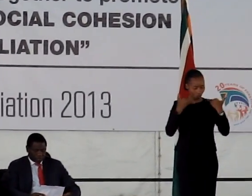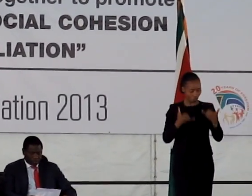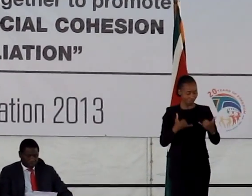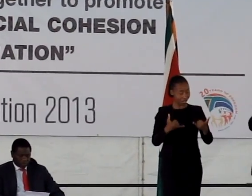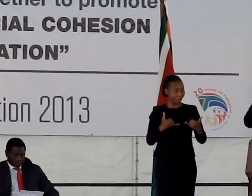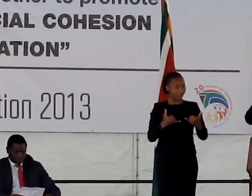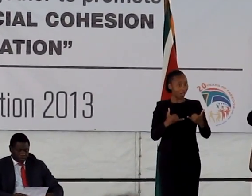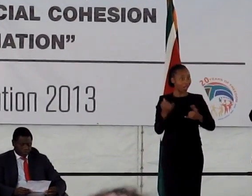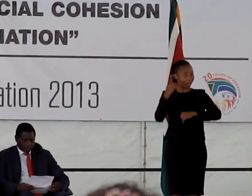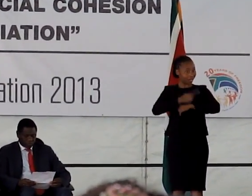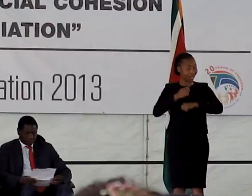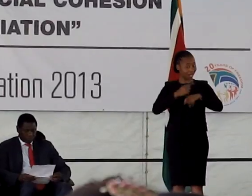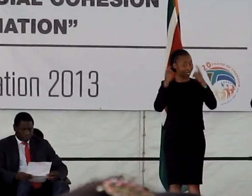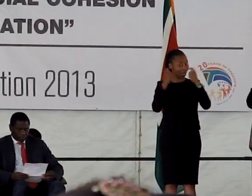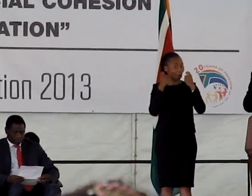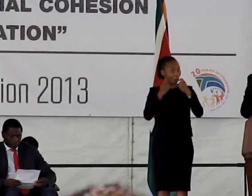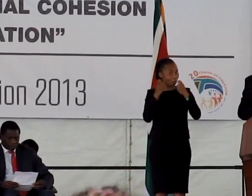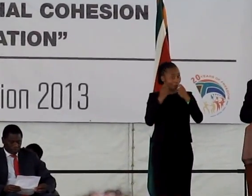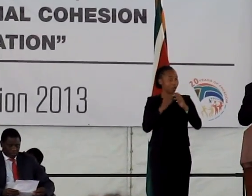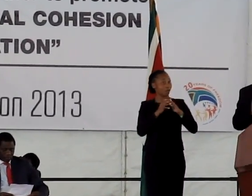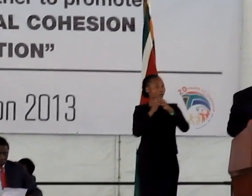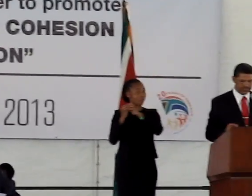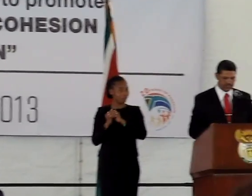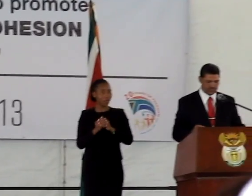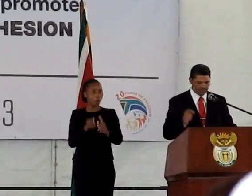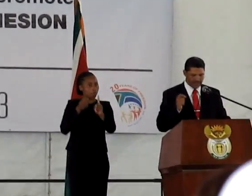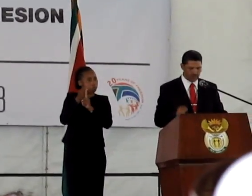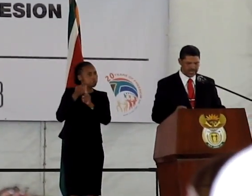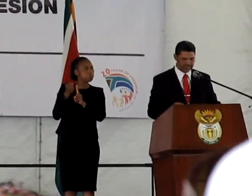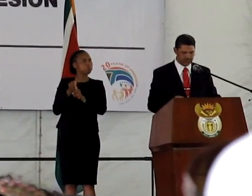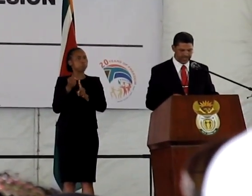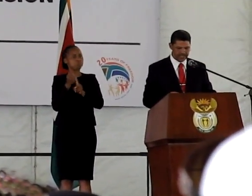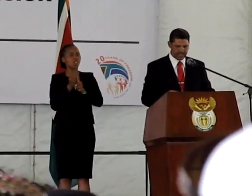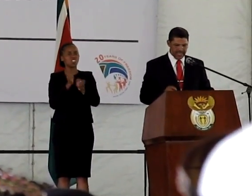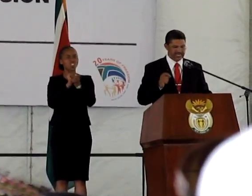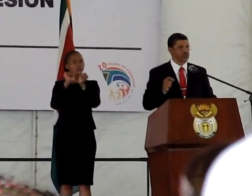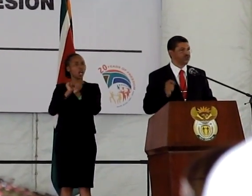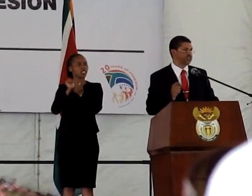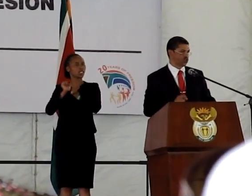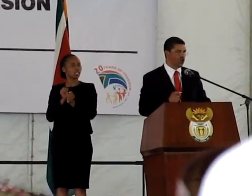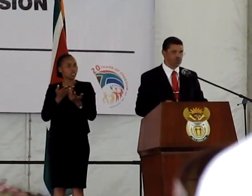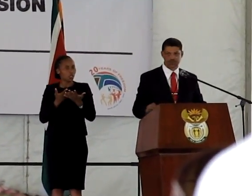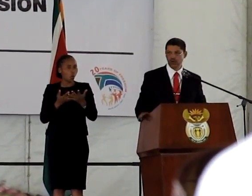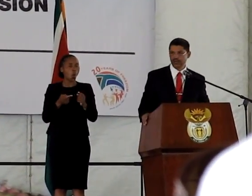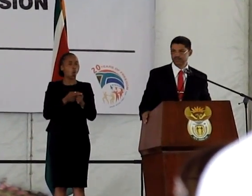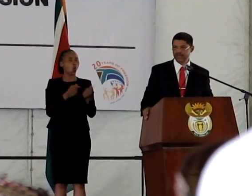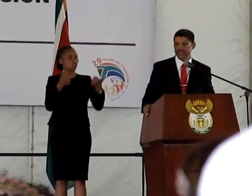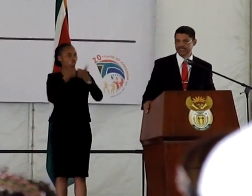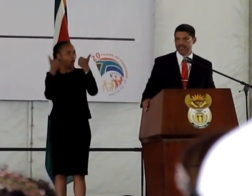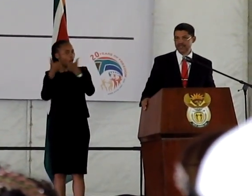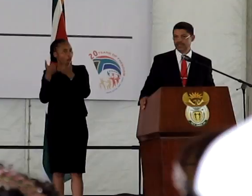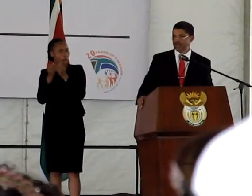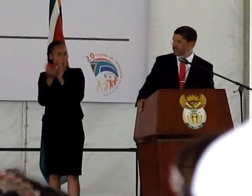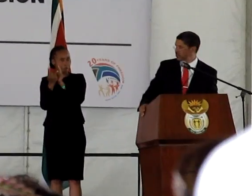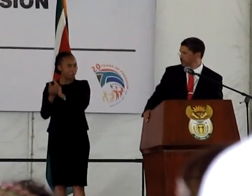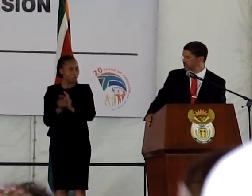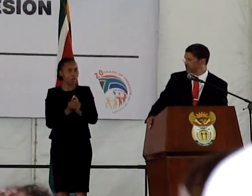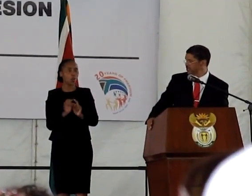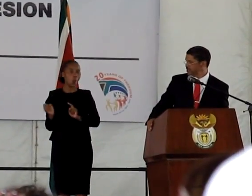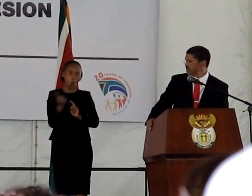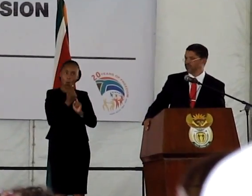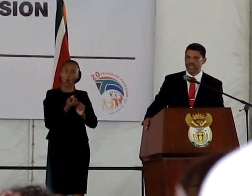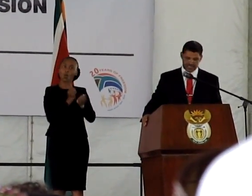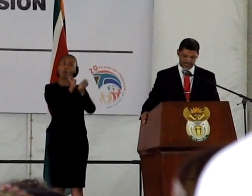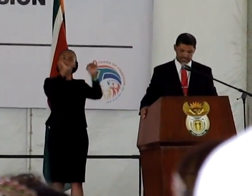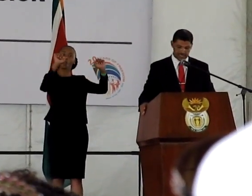Reconciliation and beyond in fighting the challenges of our country. And to this cause, probably not later, and Mr.